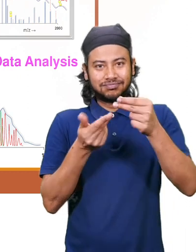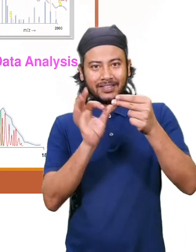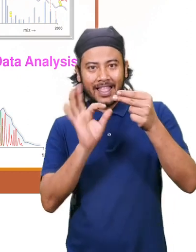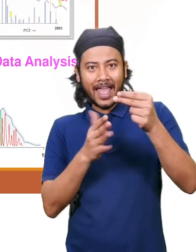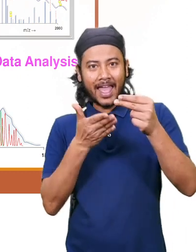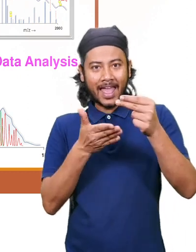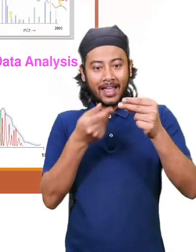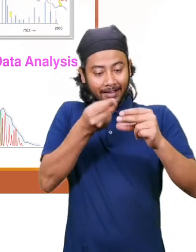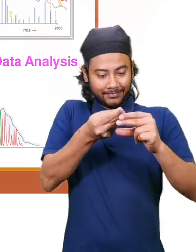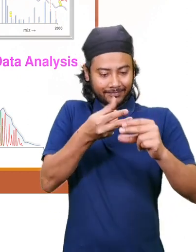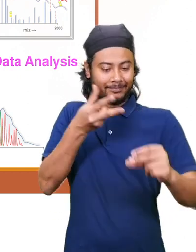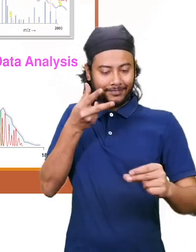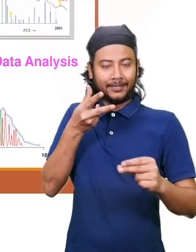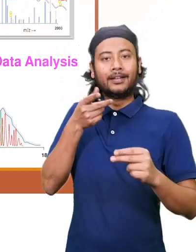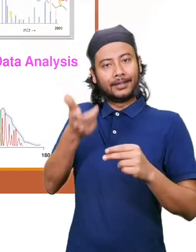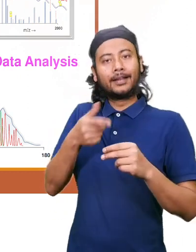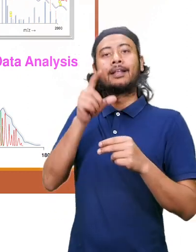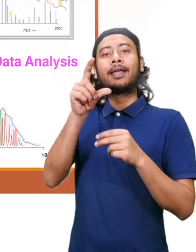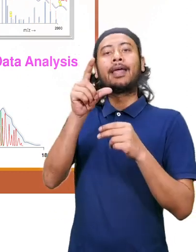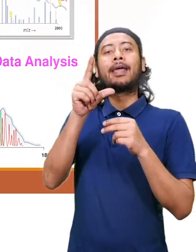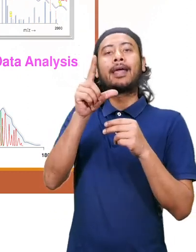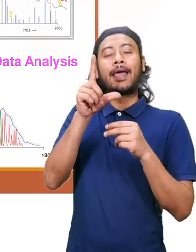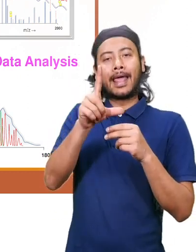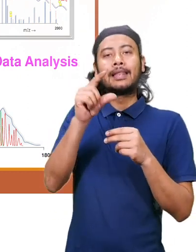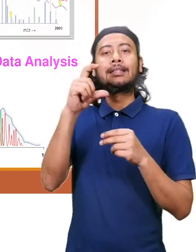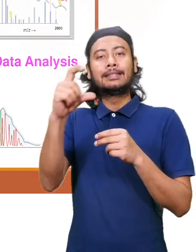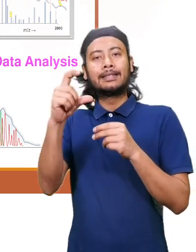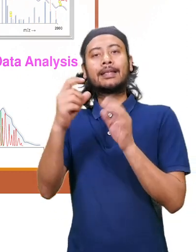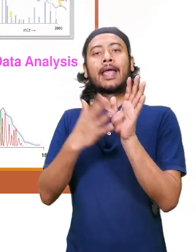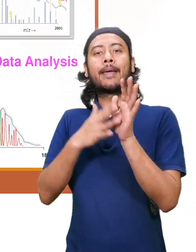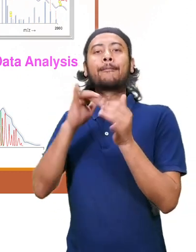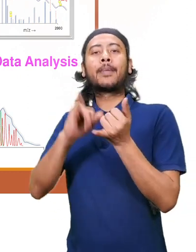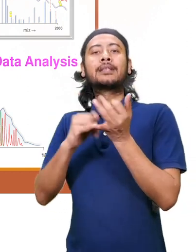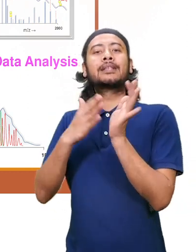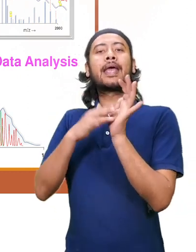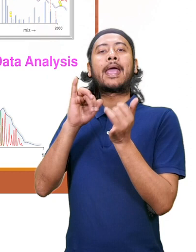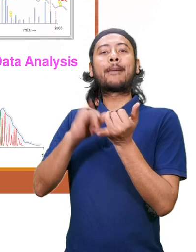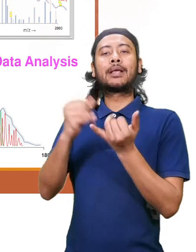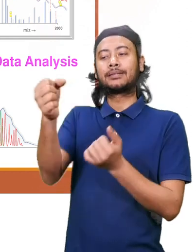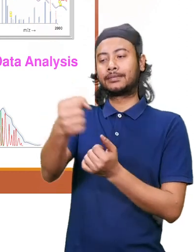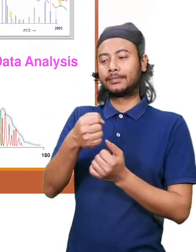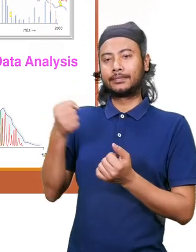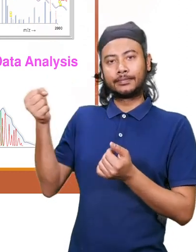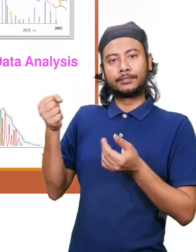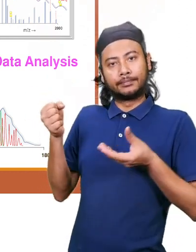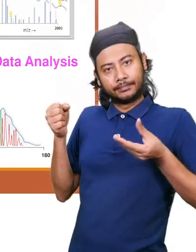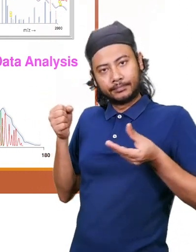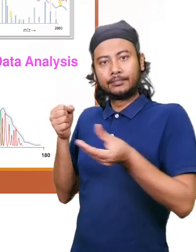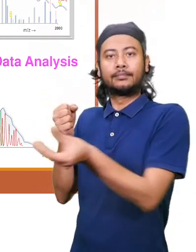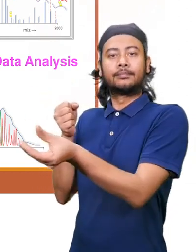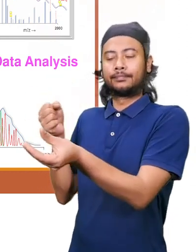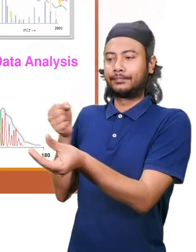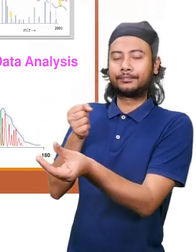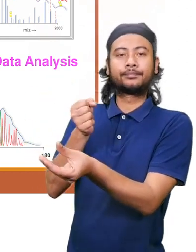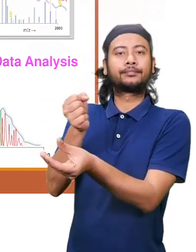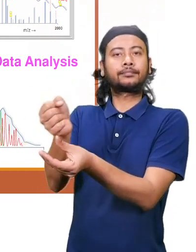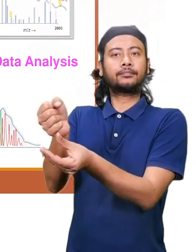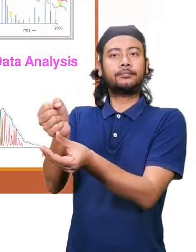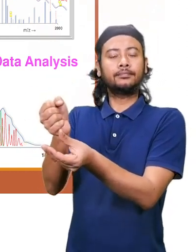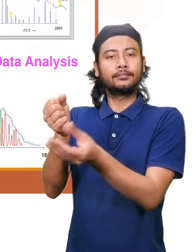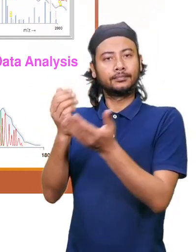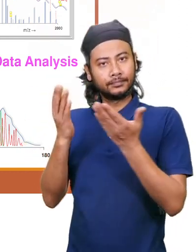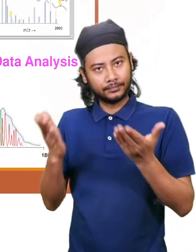mixture of peptides and glycoproteins are later injected to an LC-MS instrument or mass